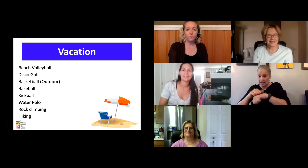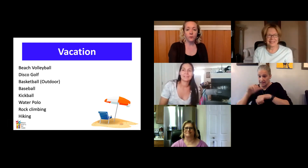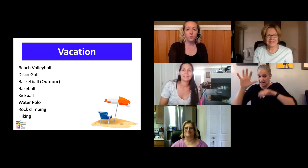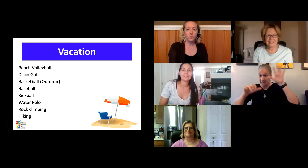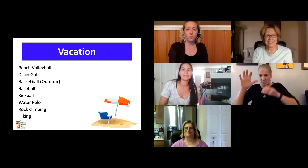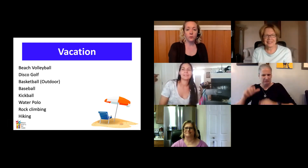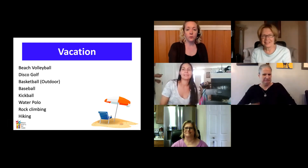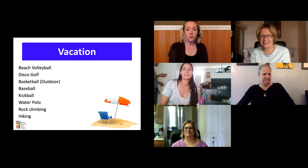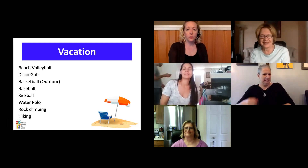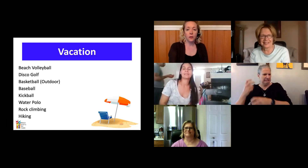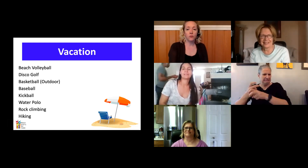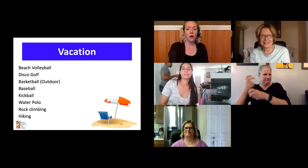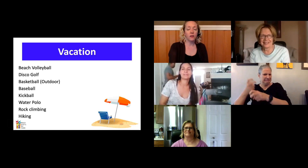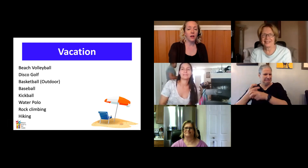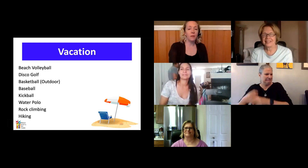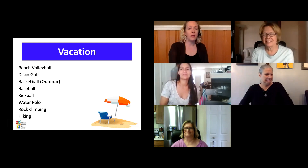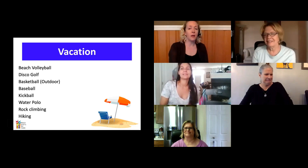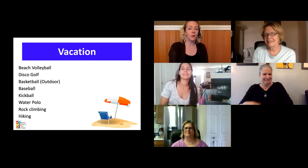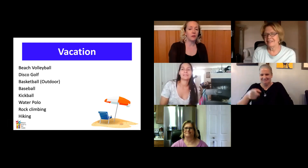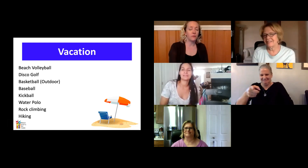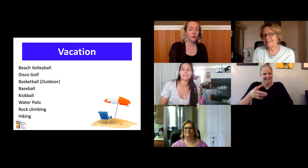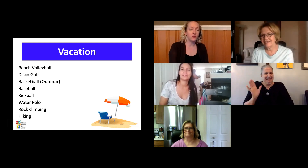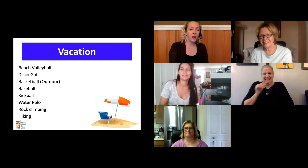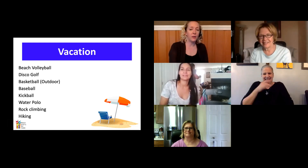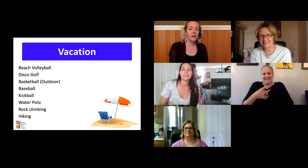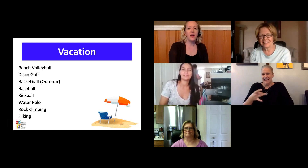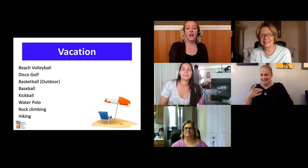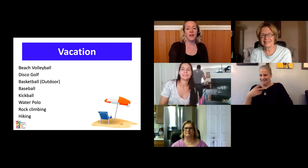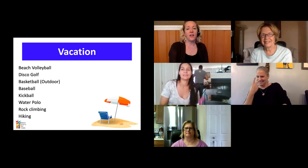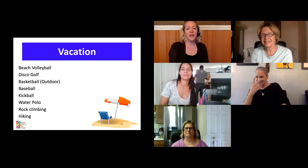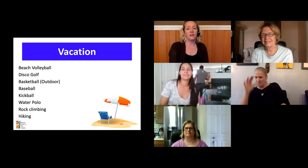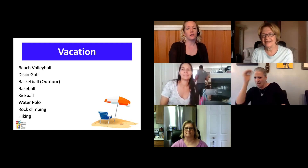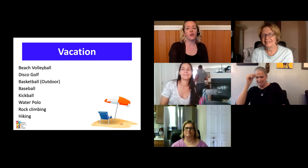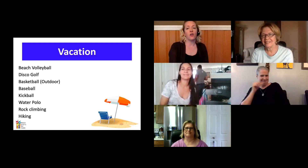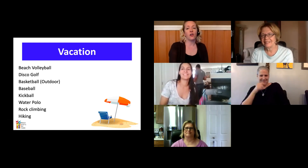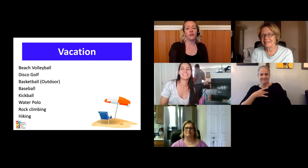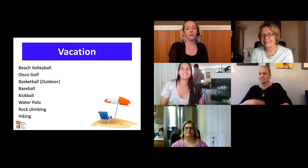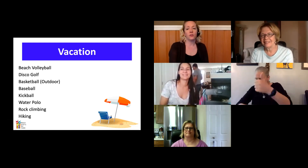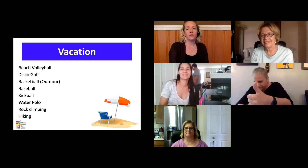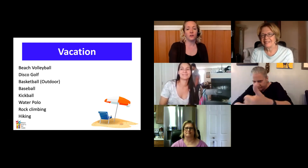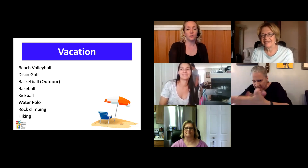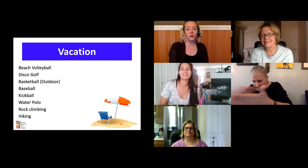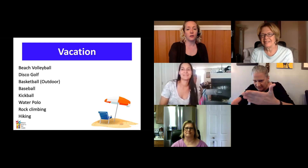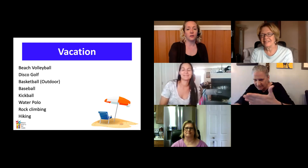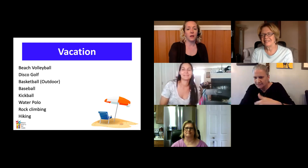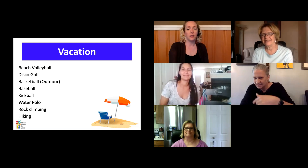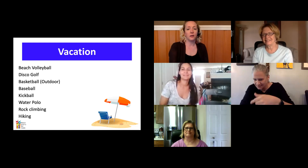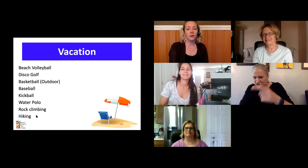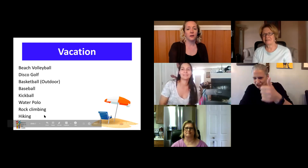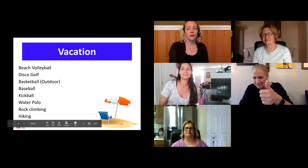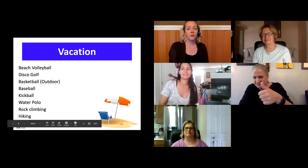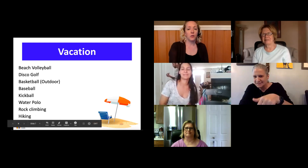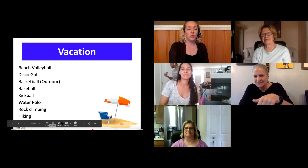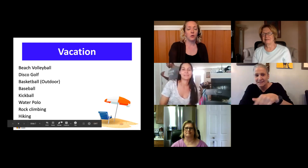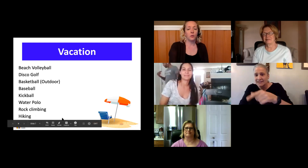Okay, rock climbing, eyebrows up to show topic, and then is hard with the facial expression to match, which shows your opinion.